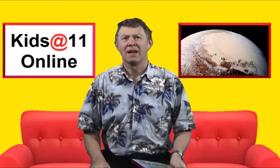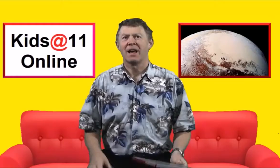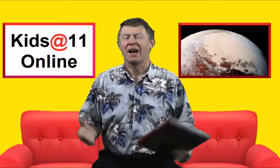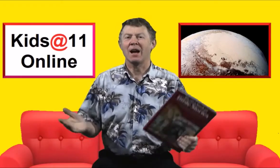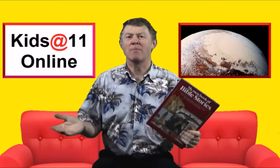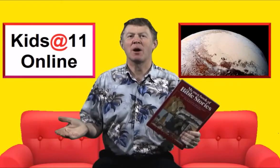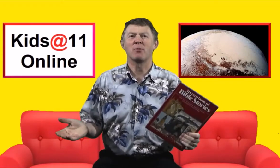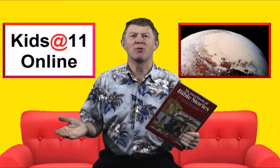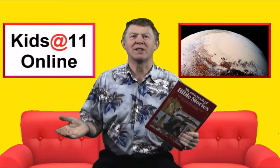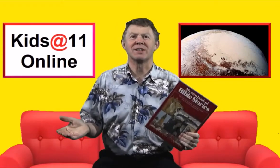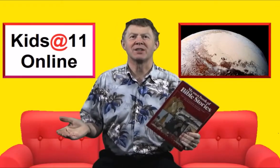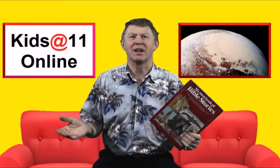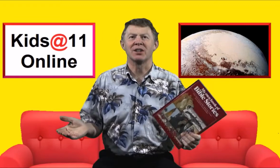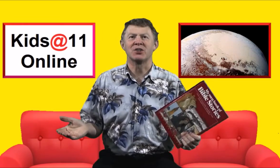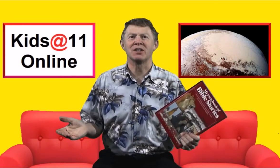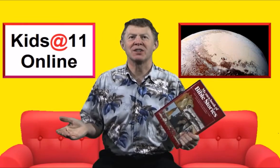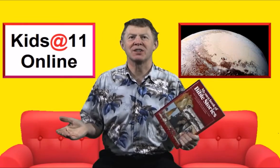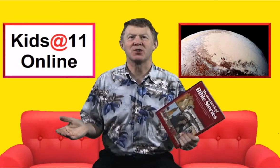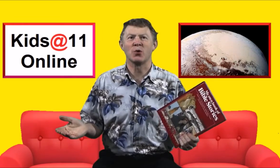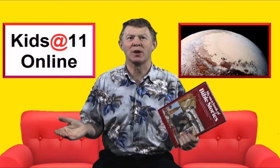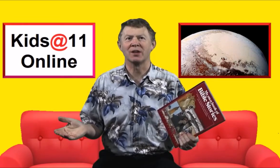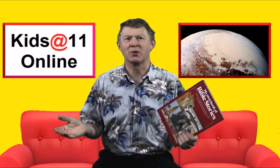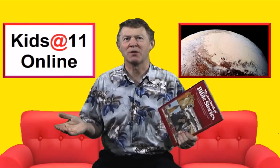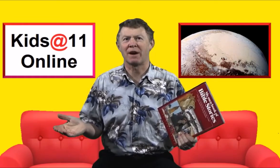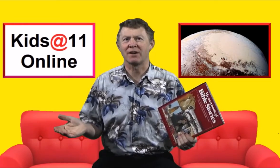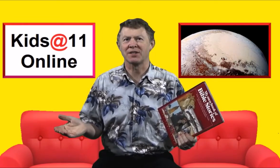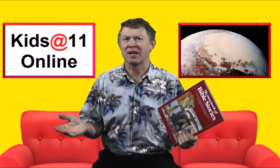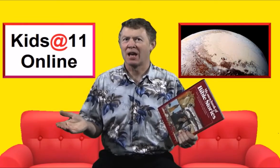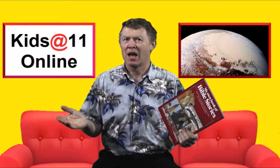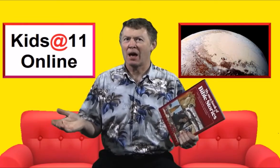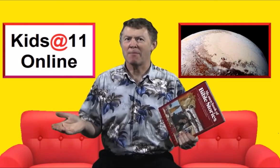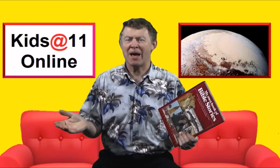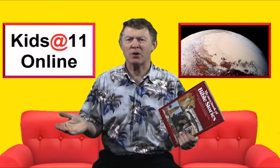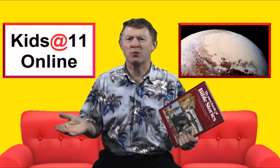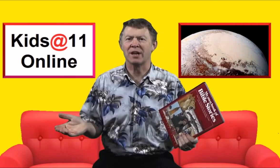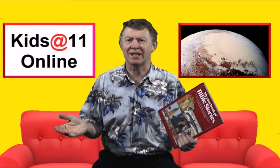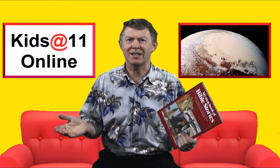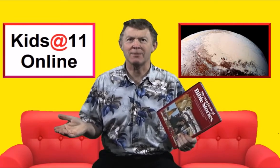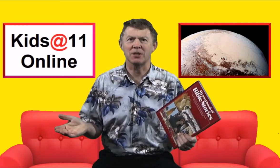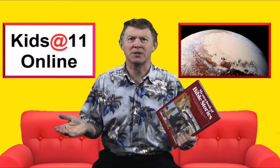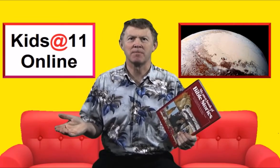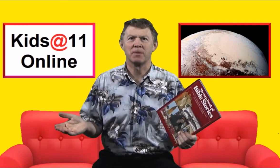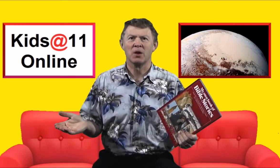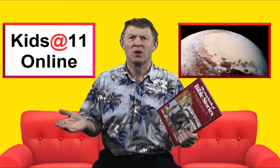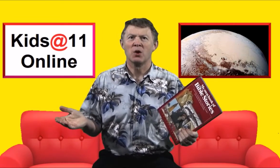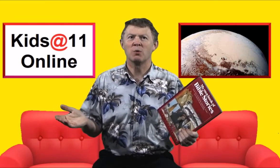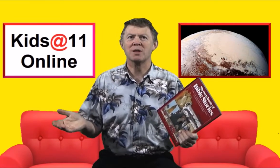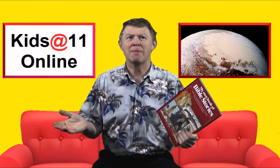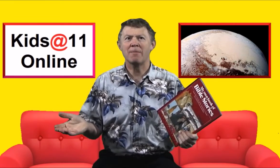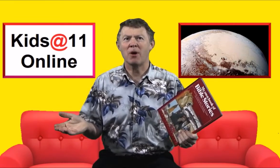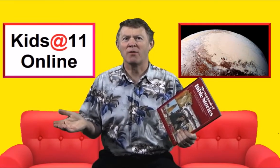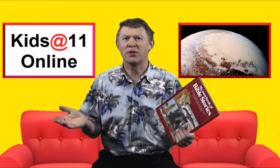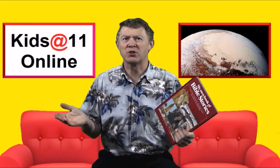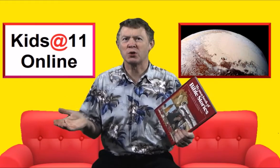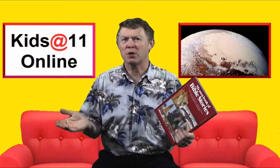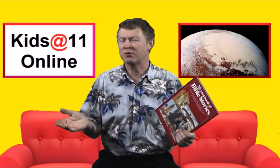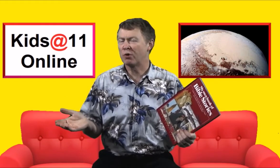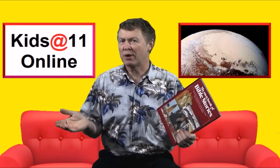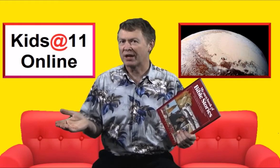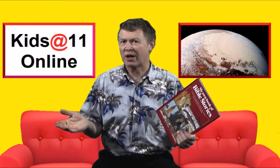In our Bible reading today, Jesus is talking to a Pharisee, a man called Nicodemus, who was a member of the Jewish ruling